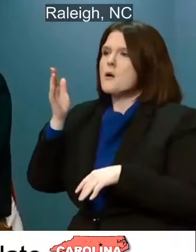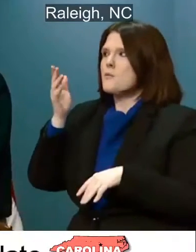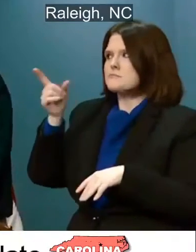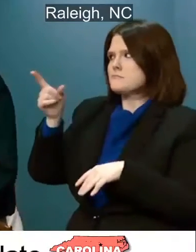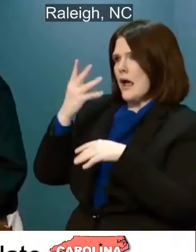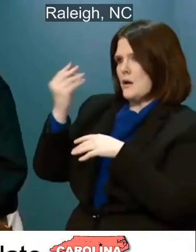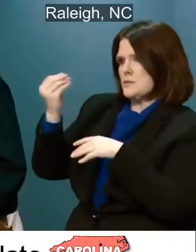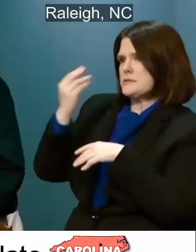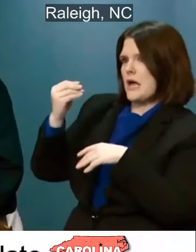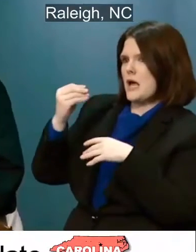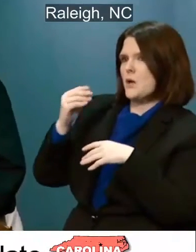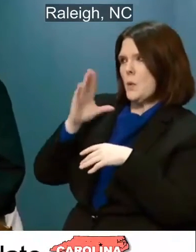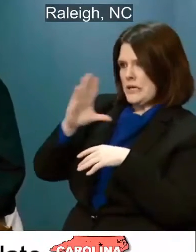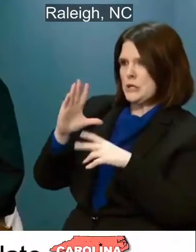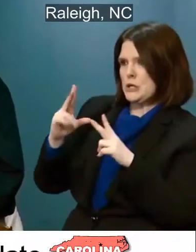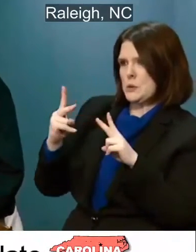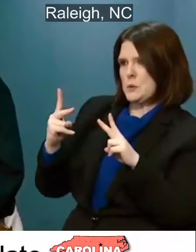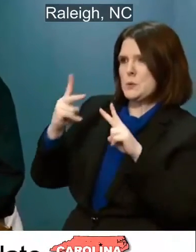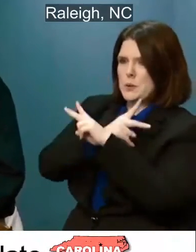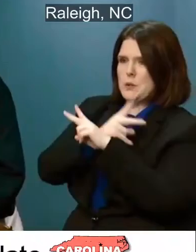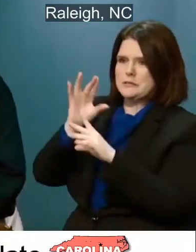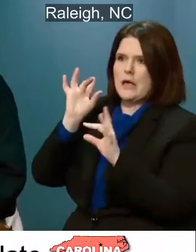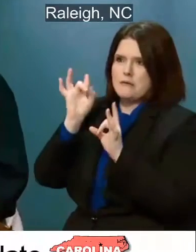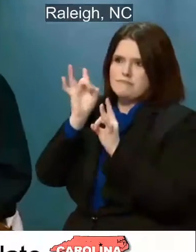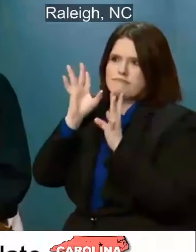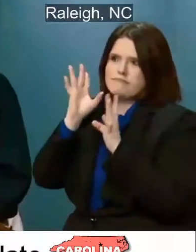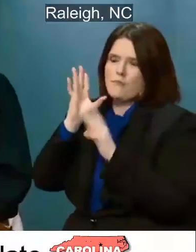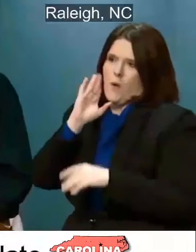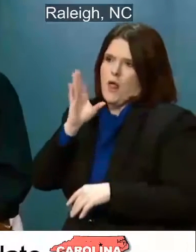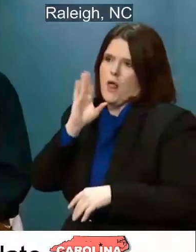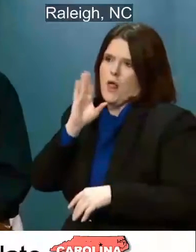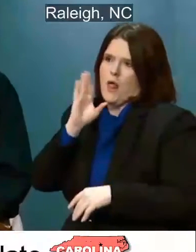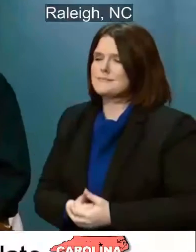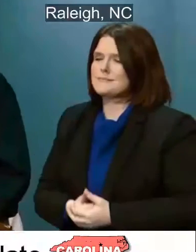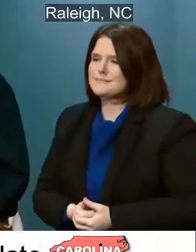because it's going to get a little bit nasty out there.